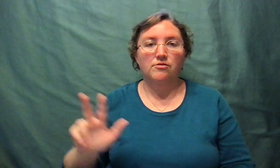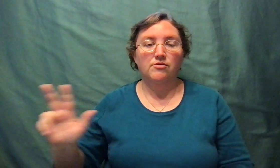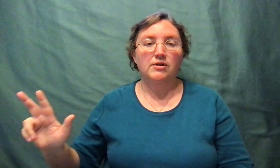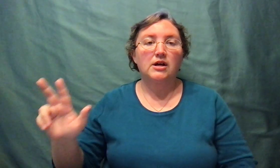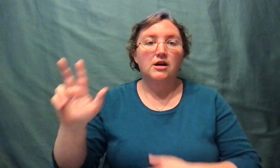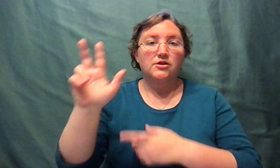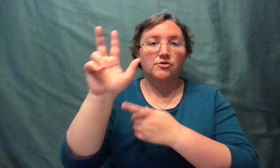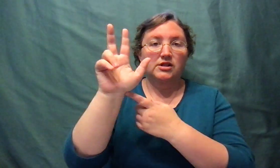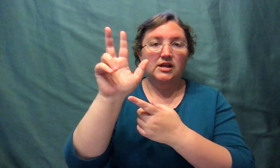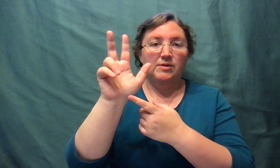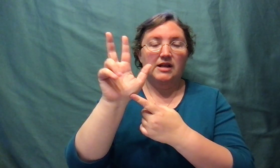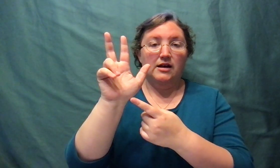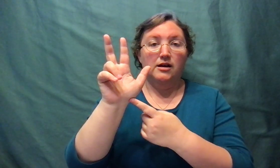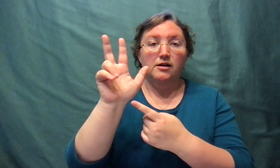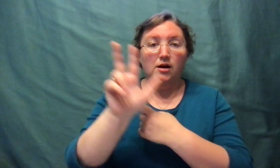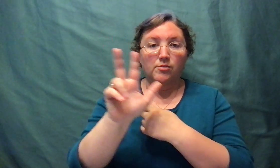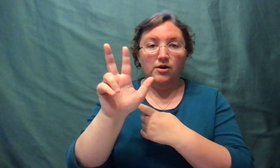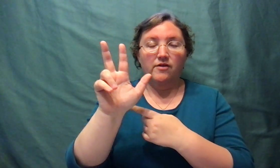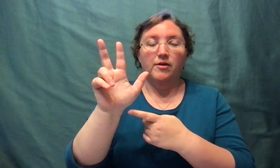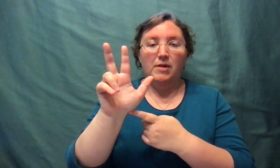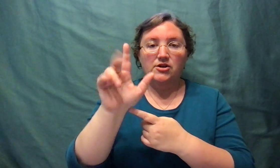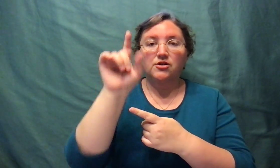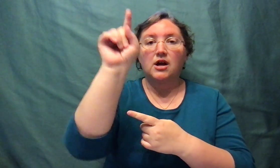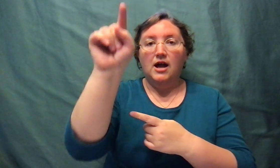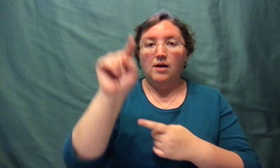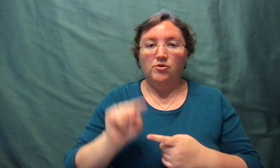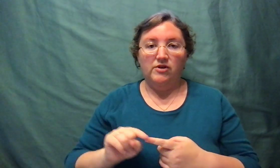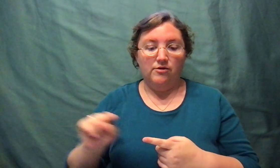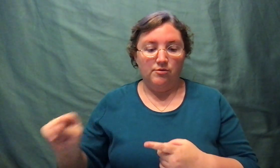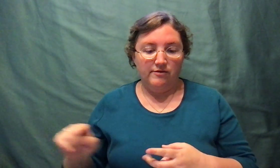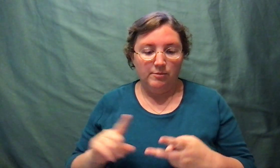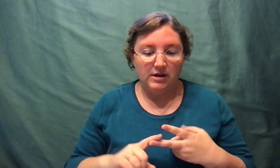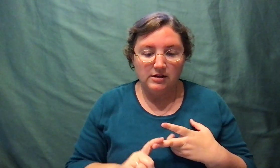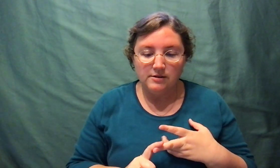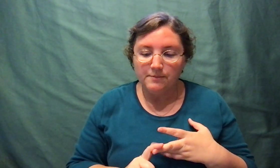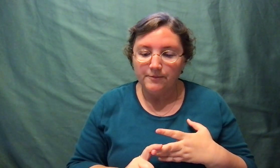3. So just keeping that number of the measure and moving through different beats.